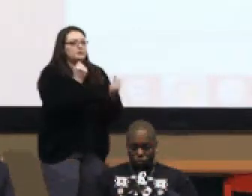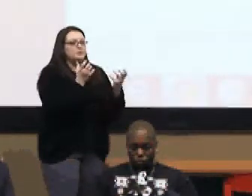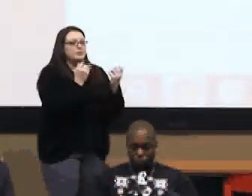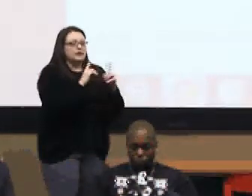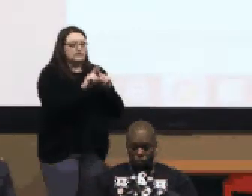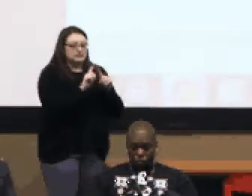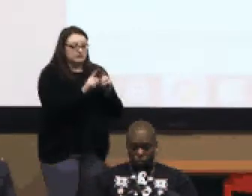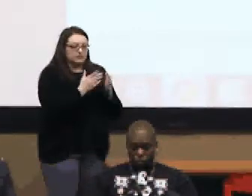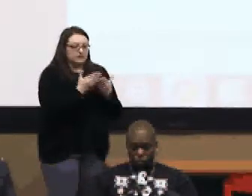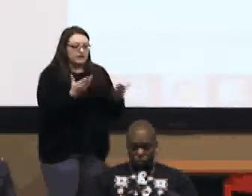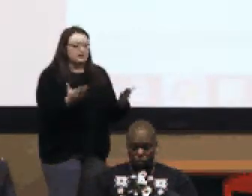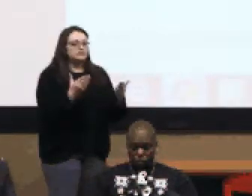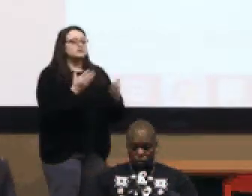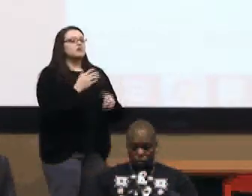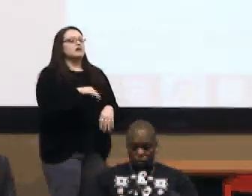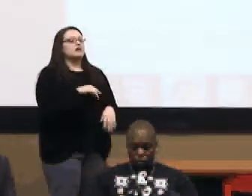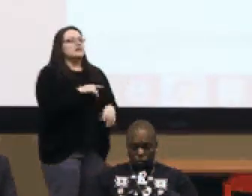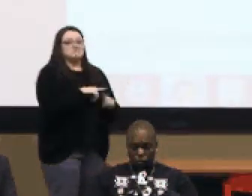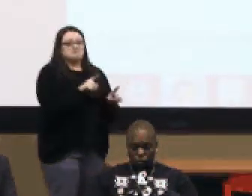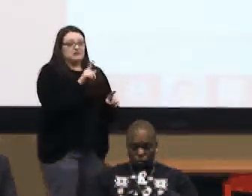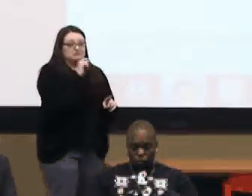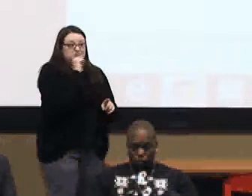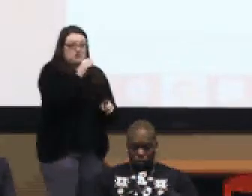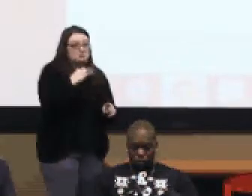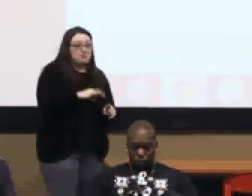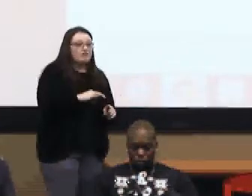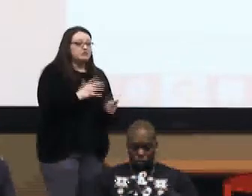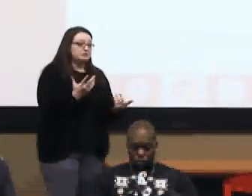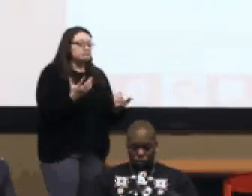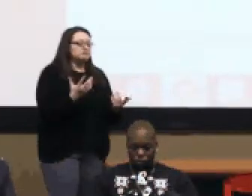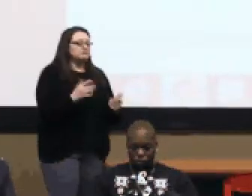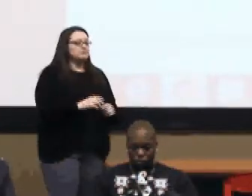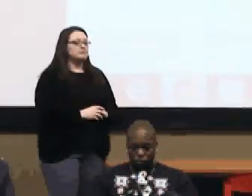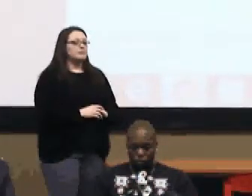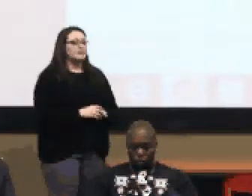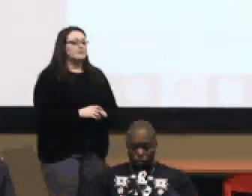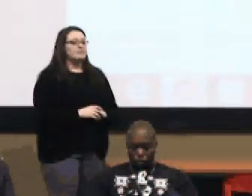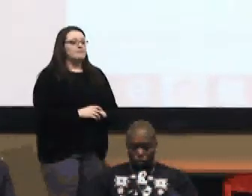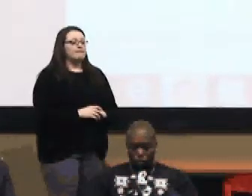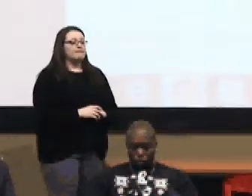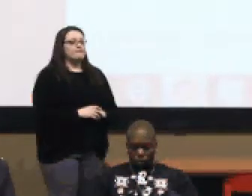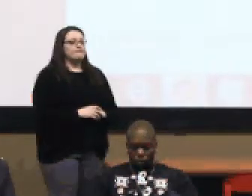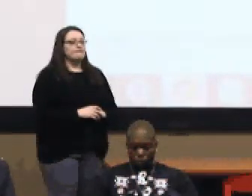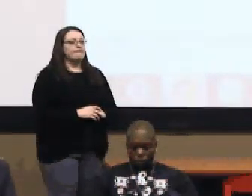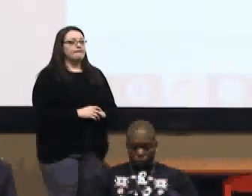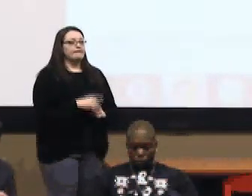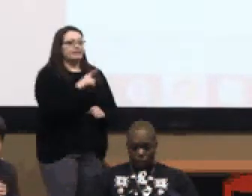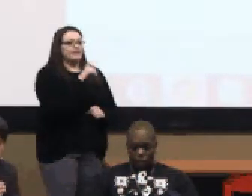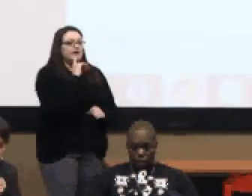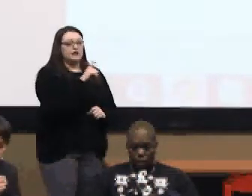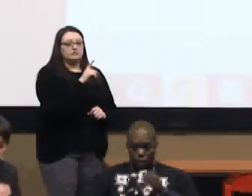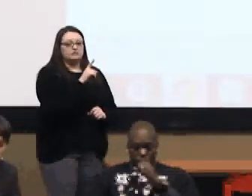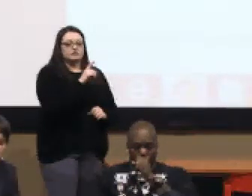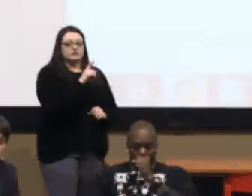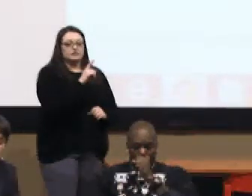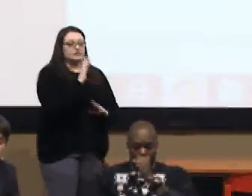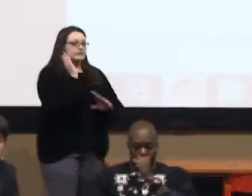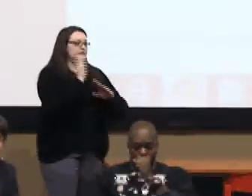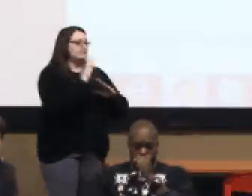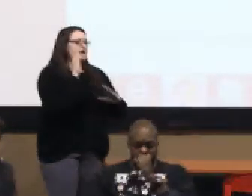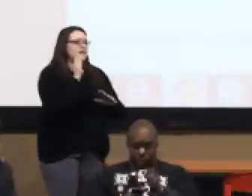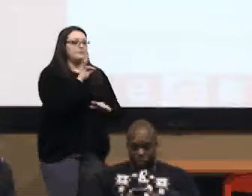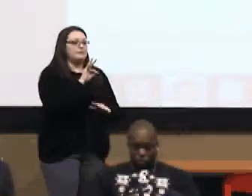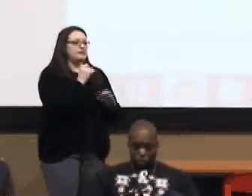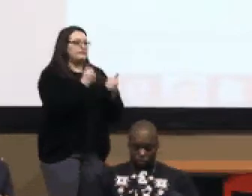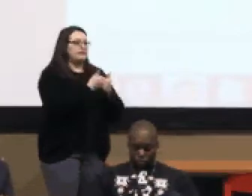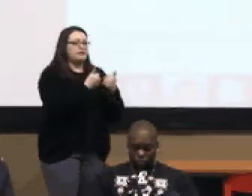things. But they're a nonprofit. I mean, but they're at the absolute top of the